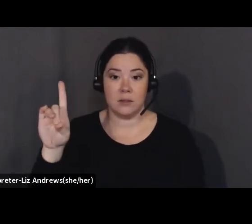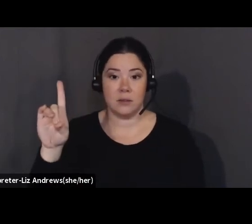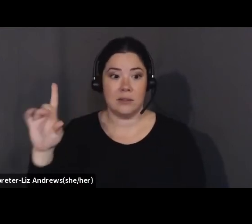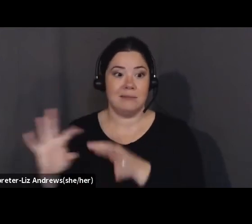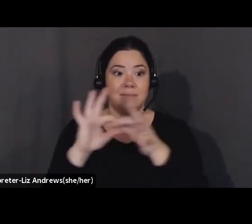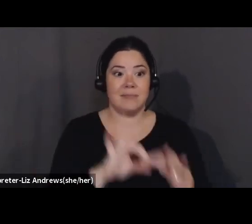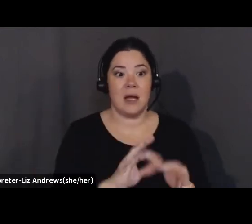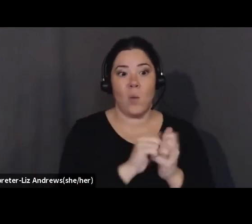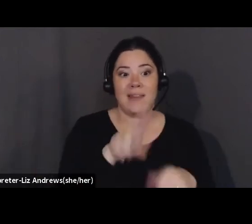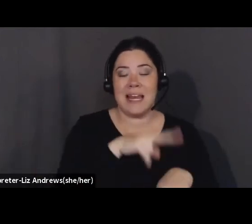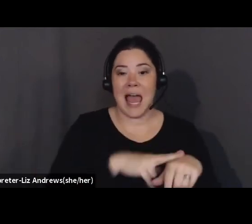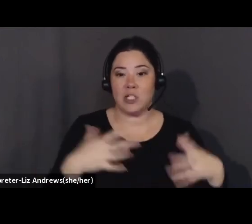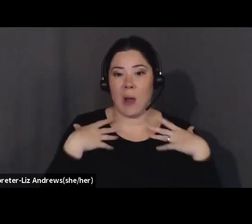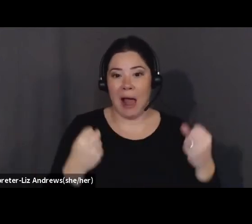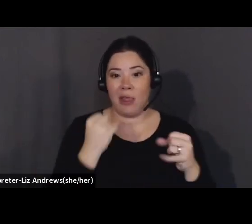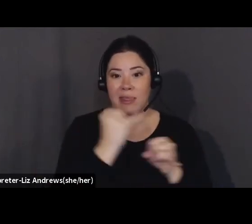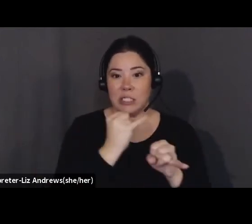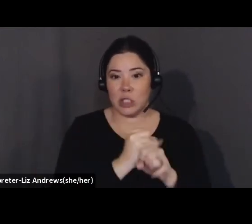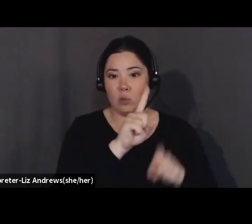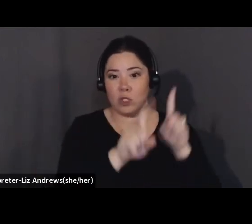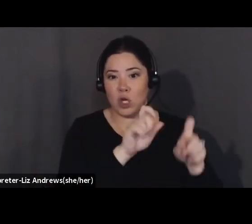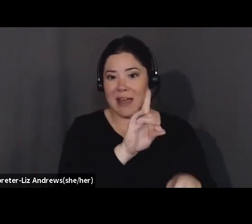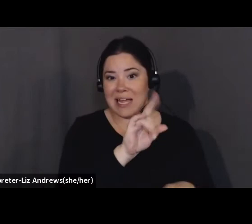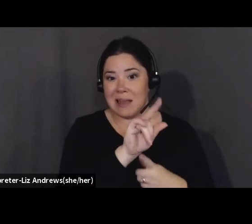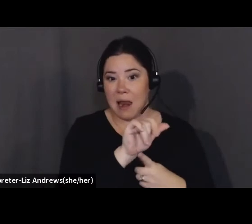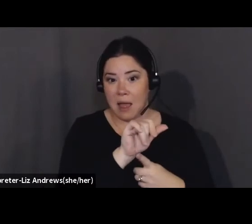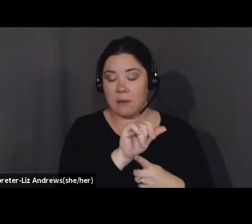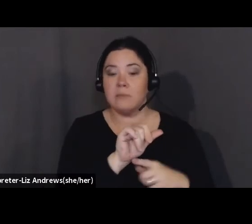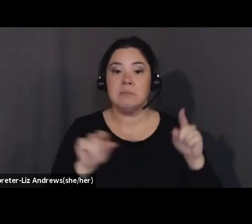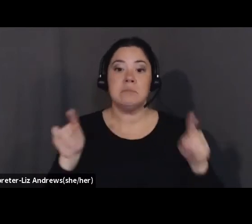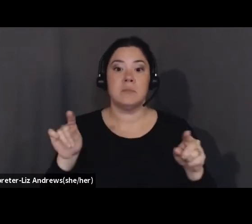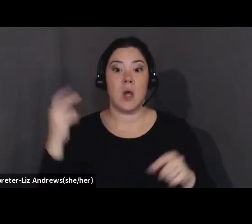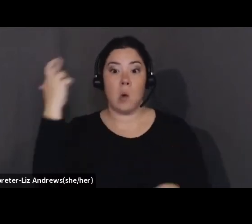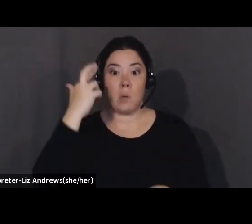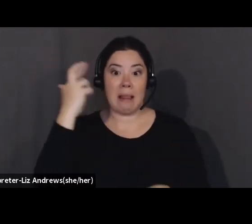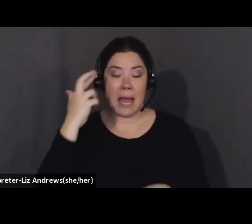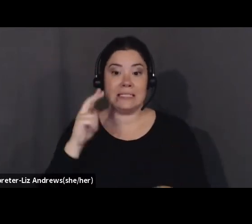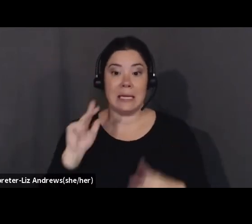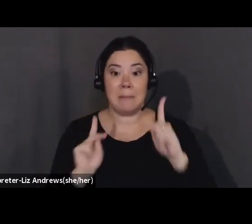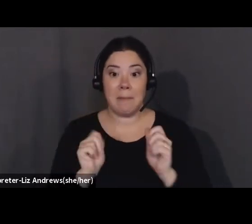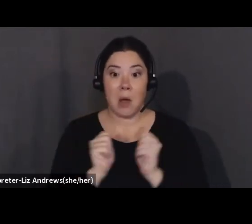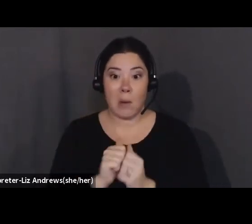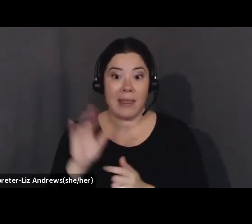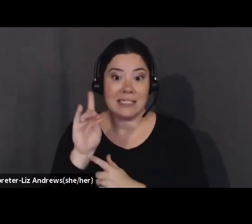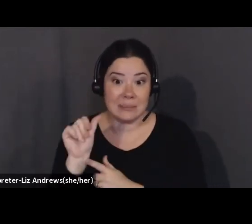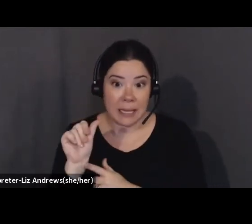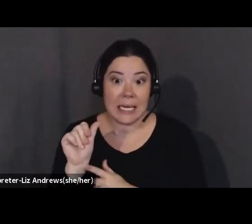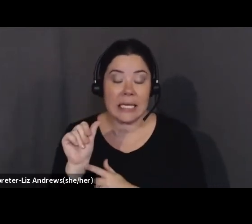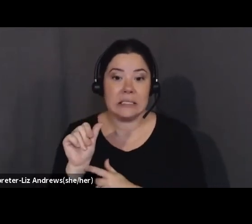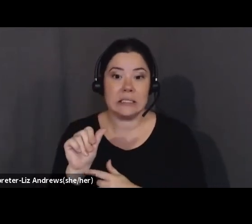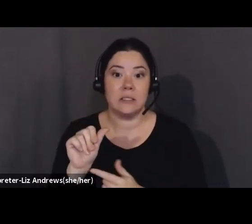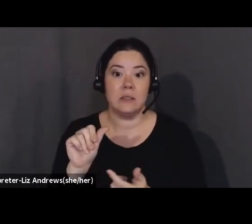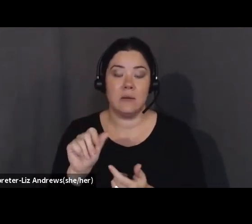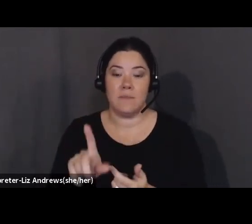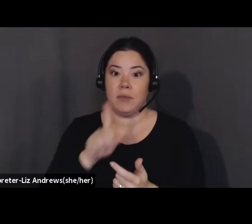data. It basically found that people with disabilities comprise a large portion of the adult residents of HUD